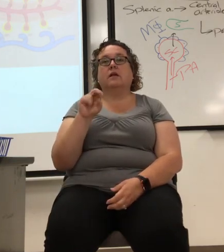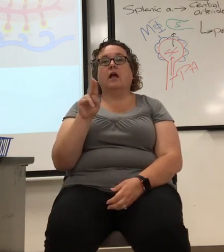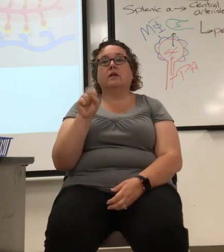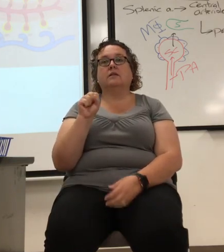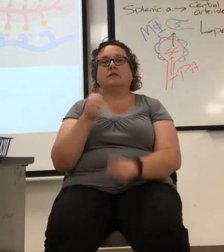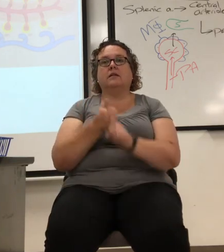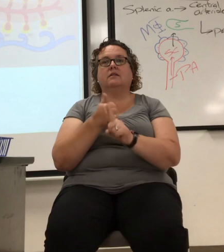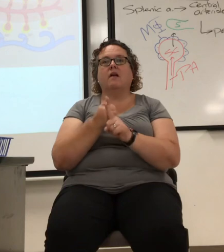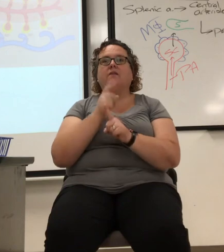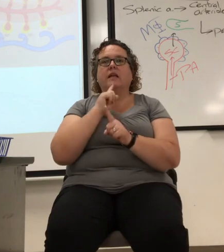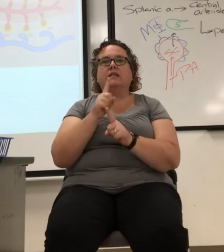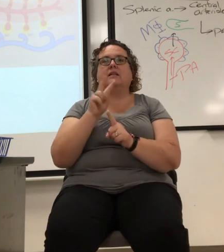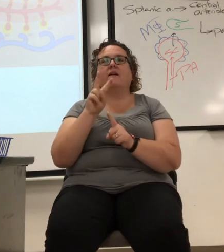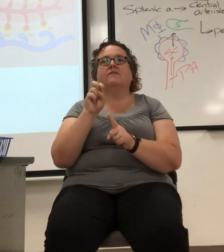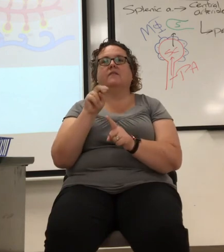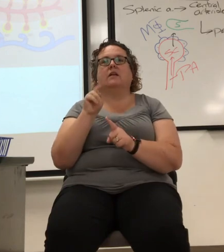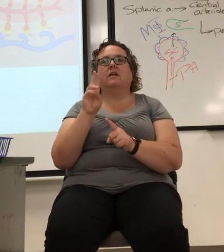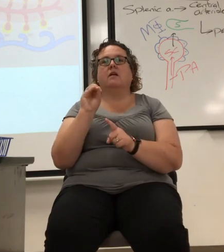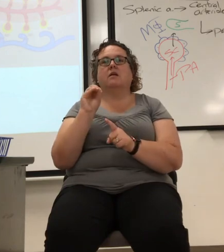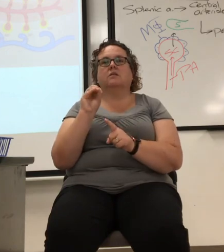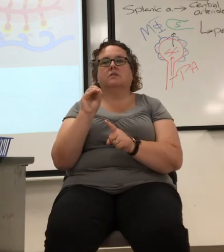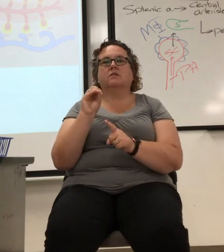so.